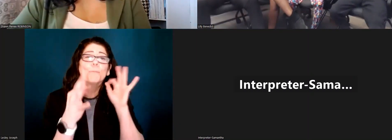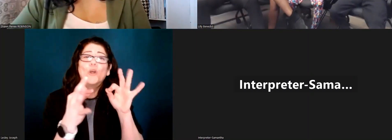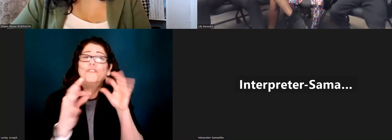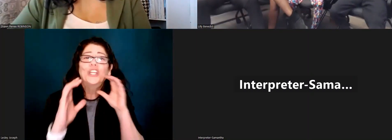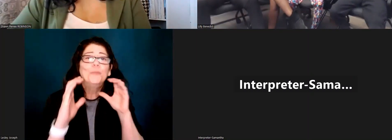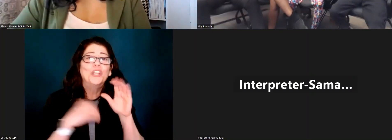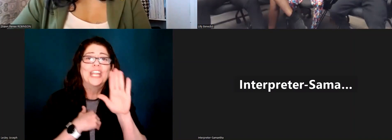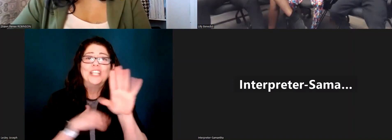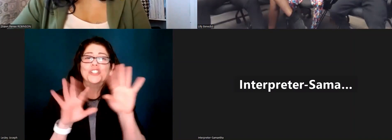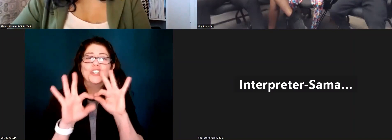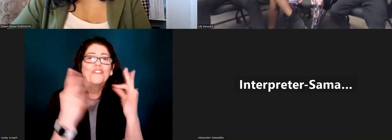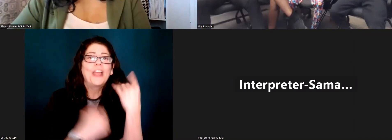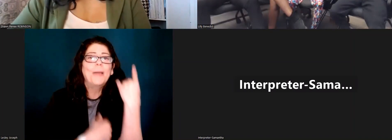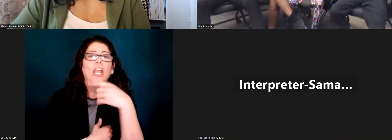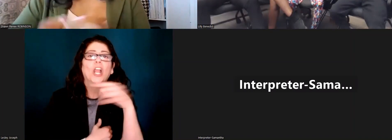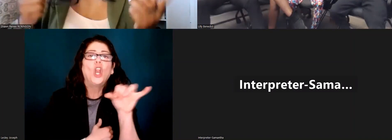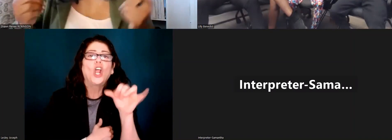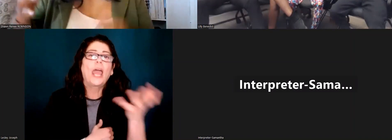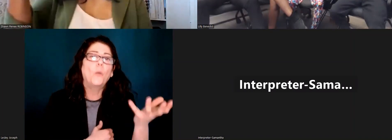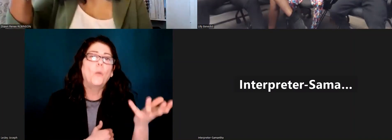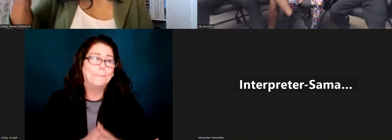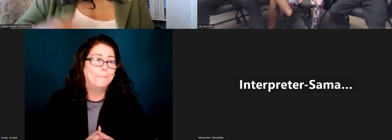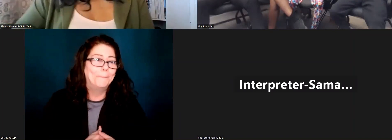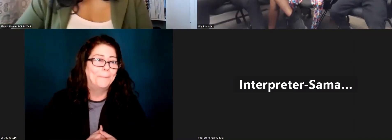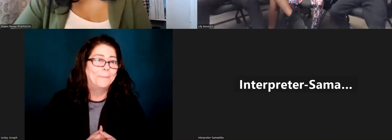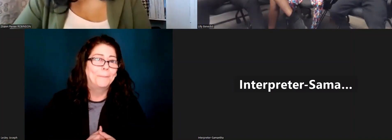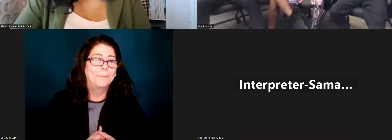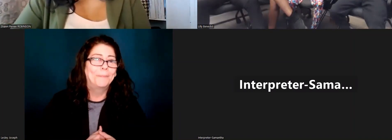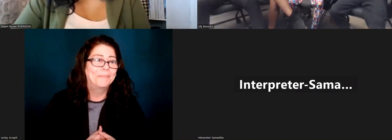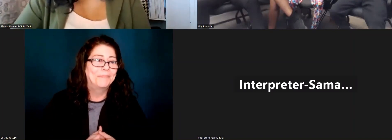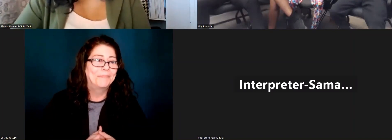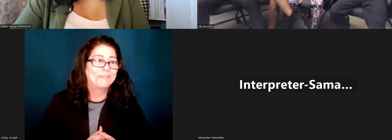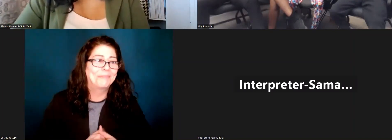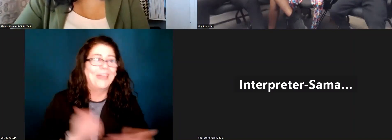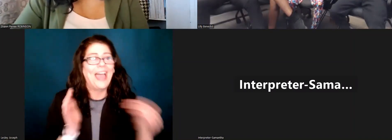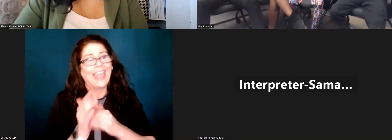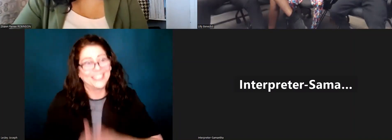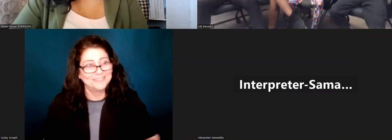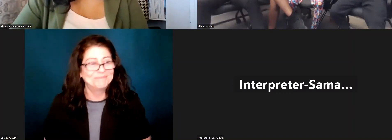for communication? It's one word time.